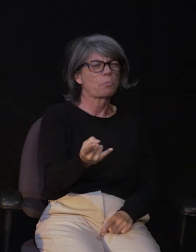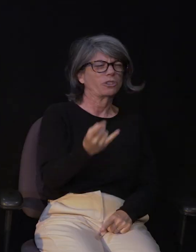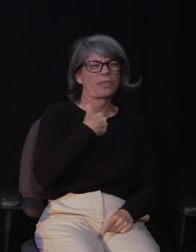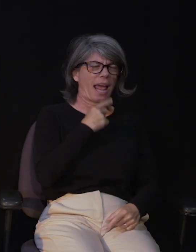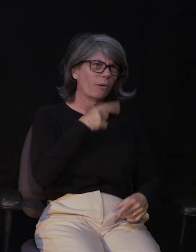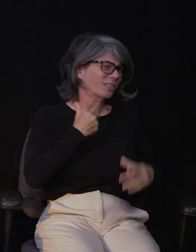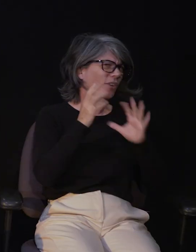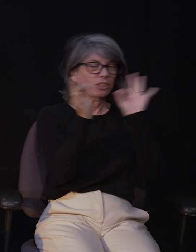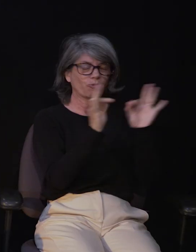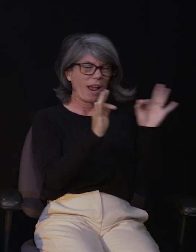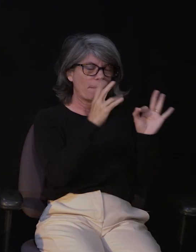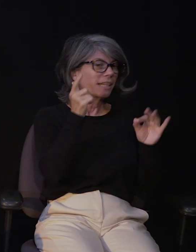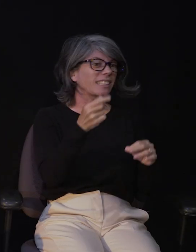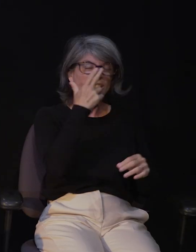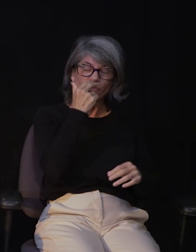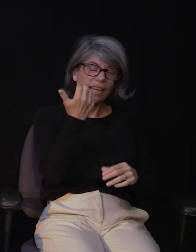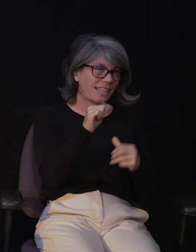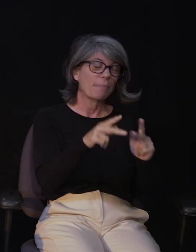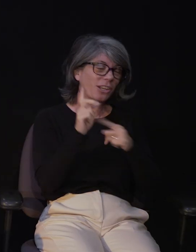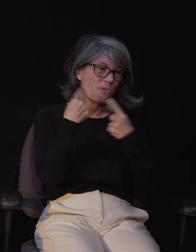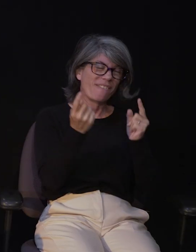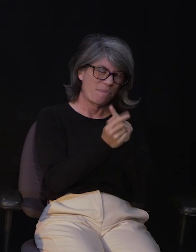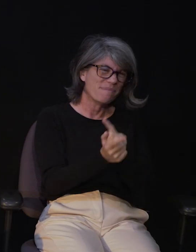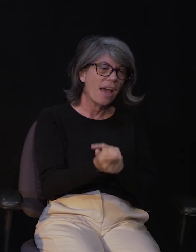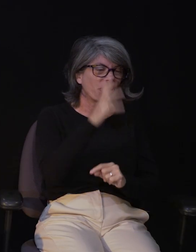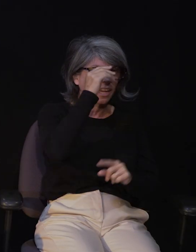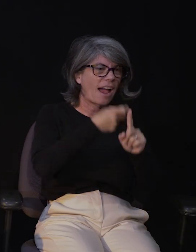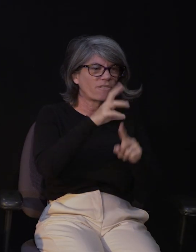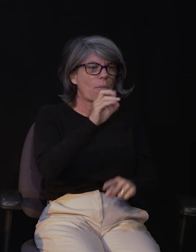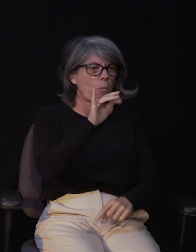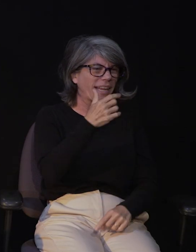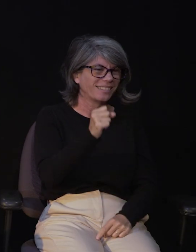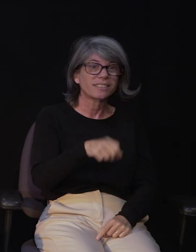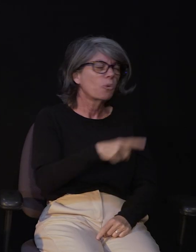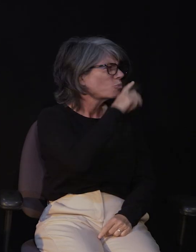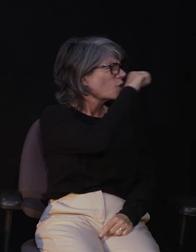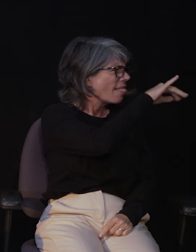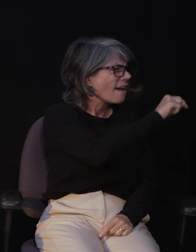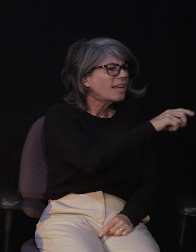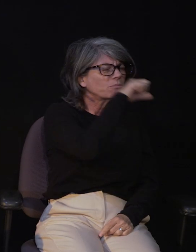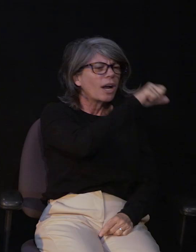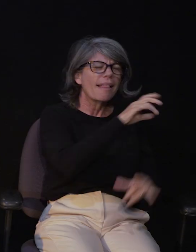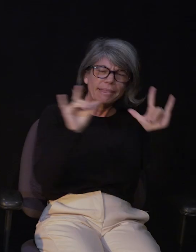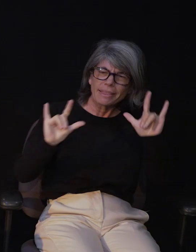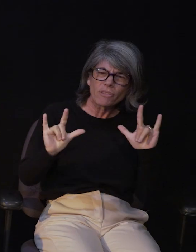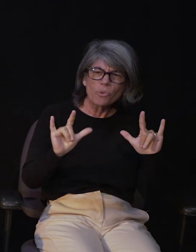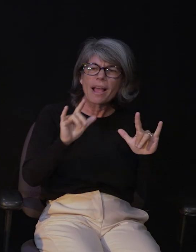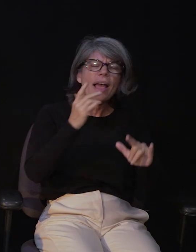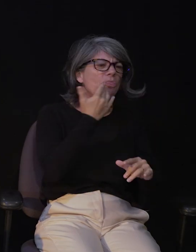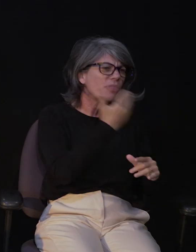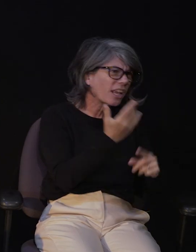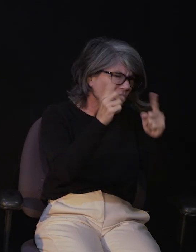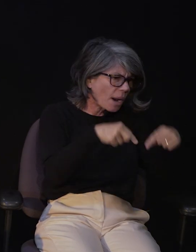distracting, because he's as funny as anybody you've ever met. That guy from Wings. I love it. I love it. And I love you, and thank you for